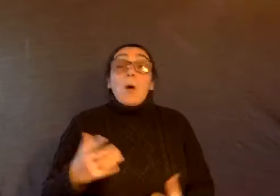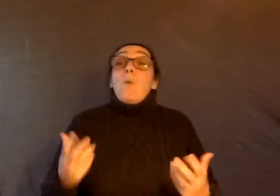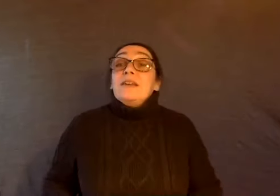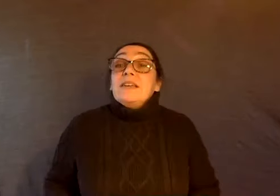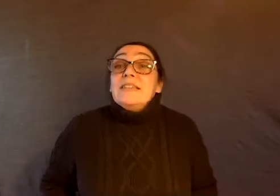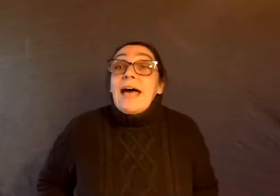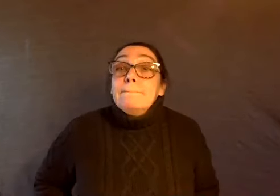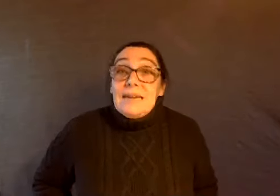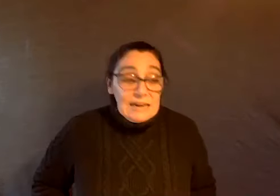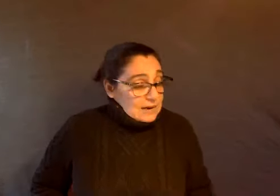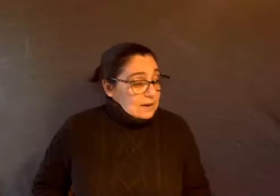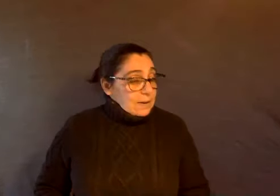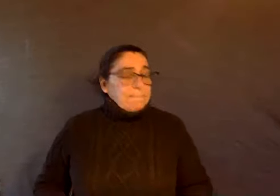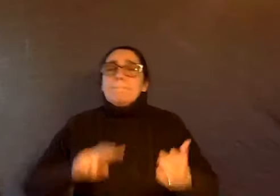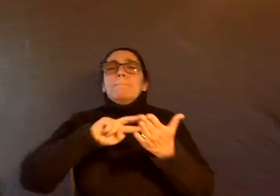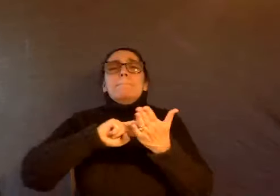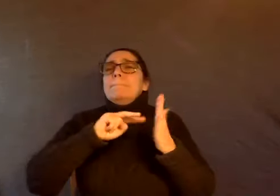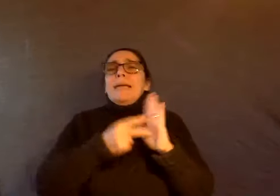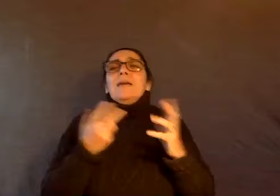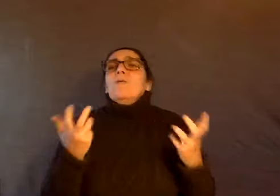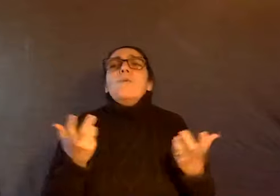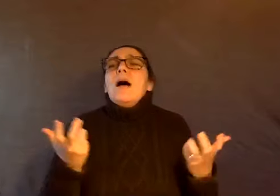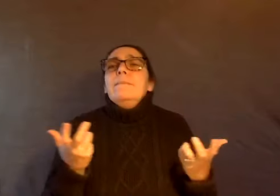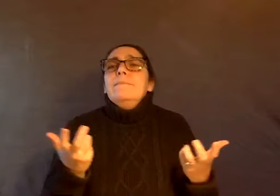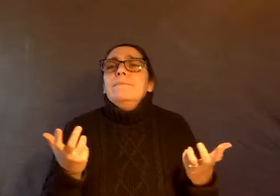What does that mean? Mean what?